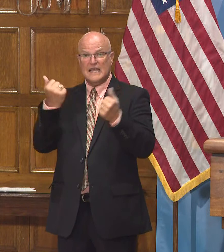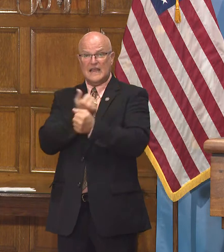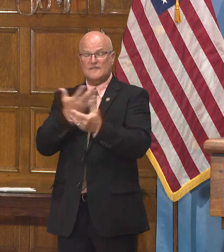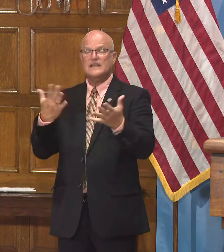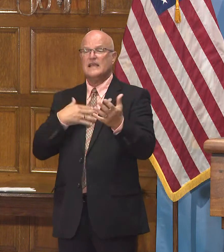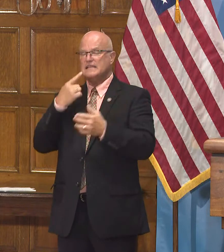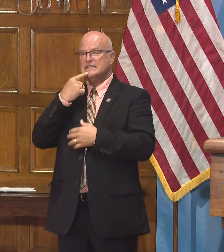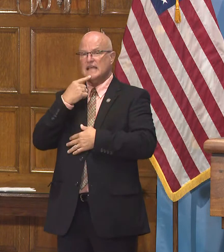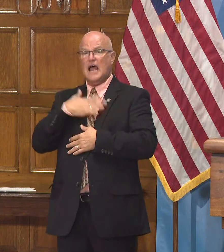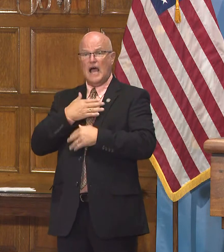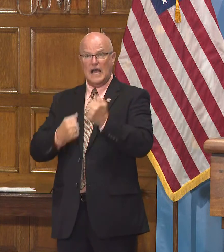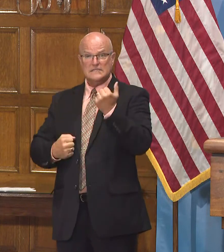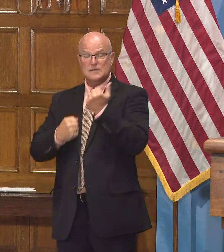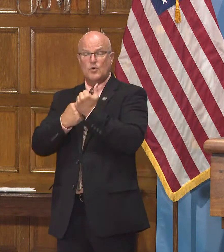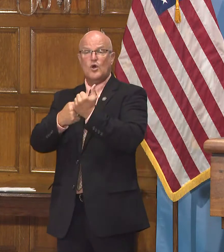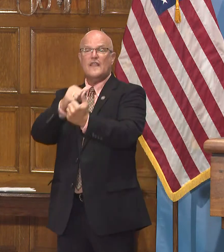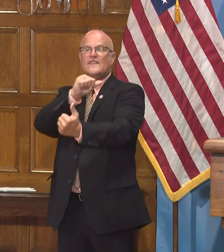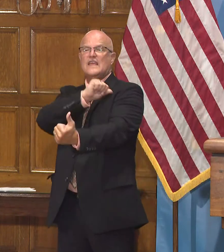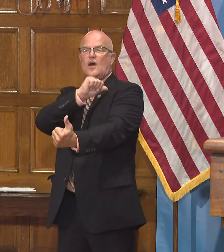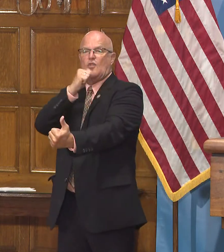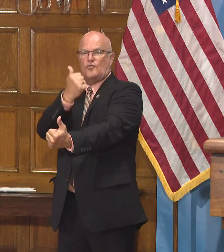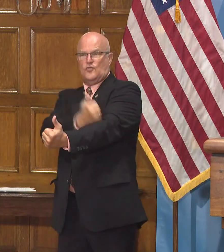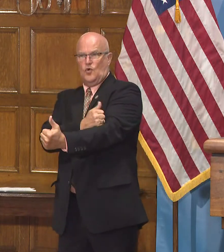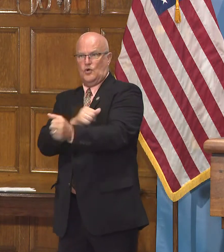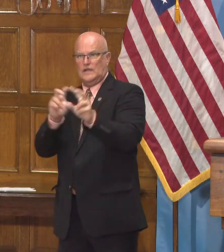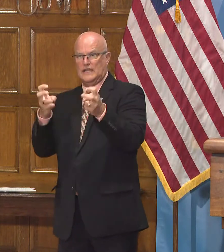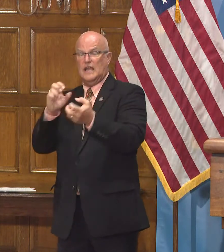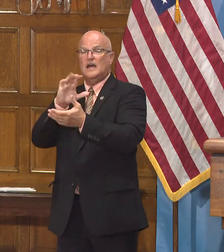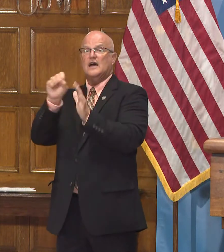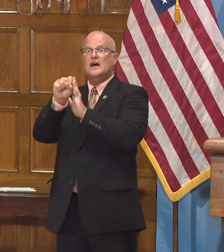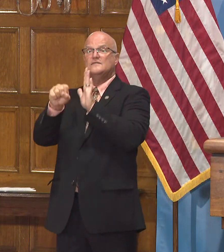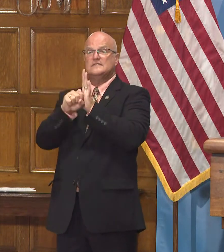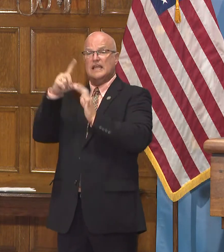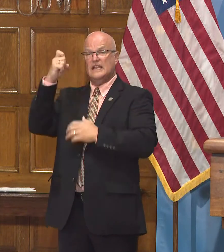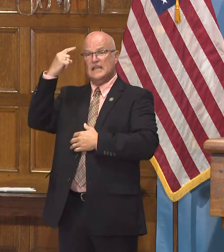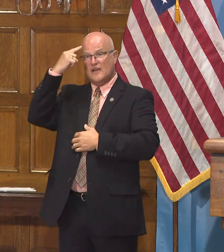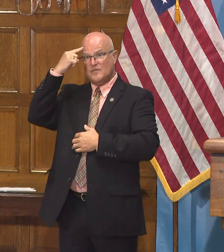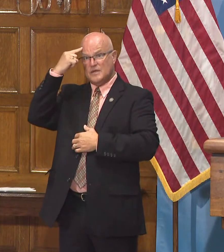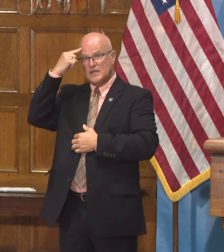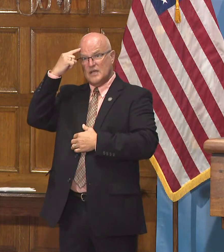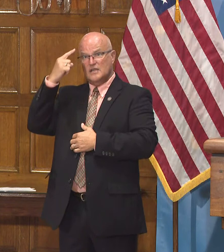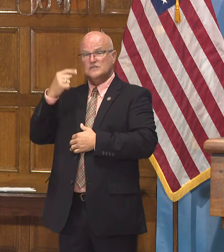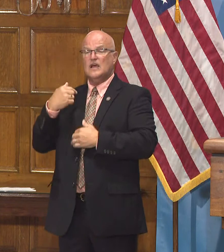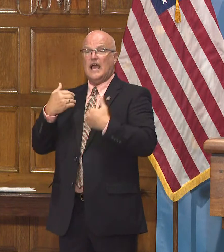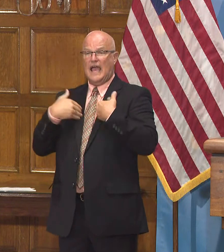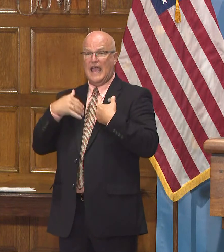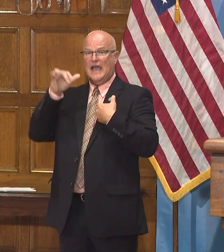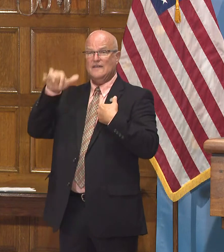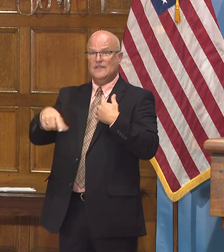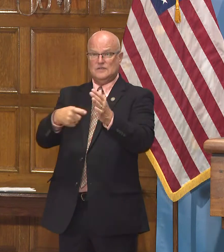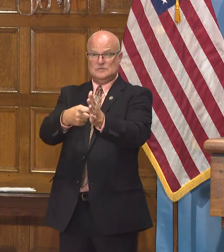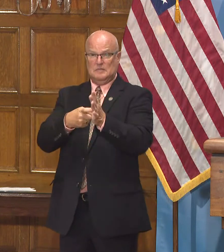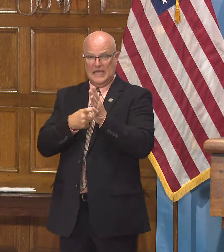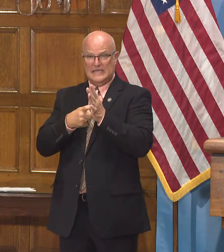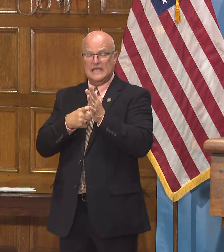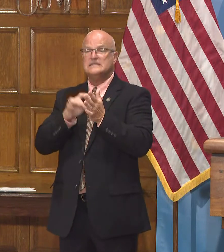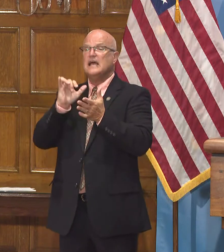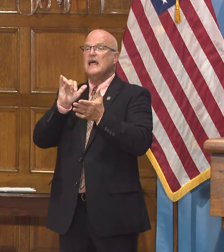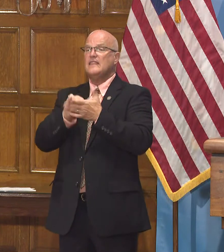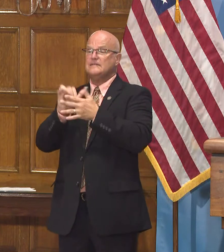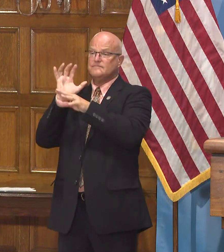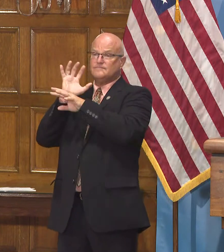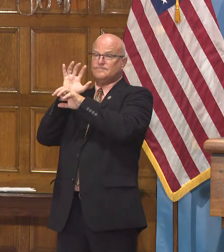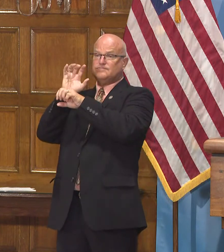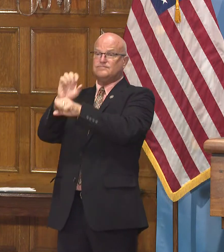my statement, I support the authority of state government to impose those kind of mandates. That's been the